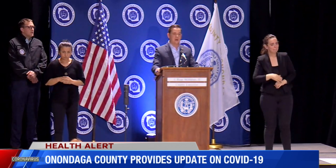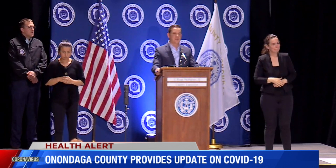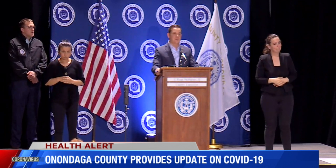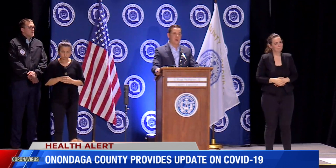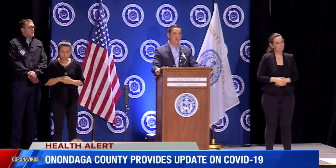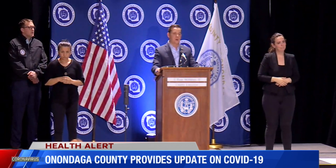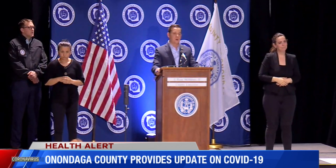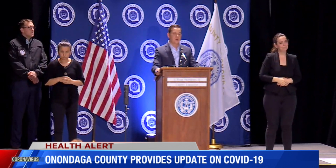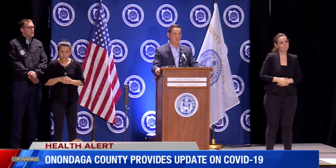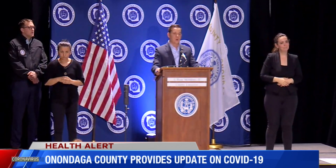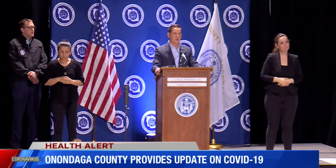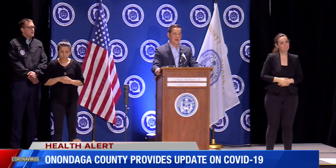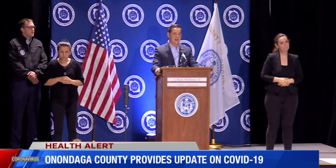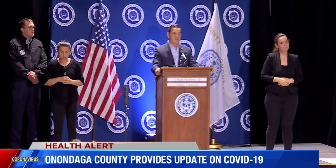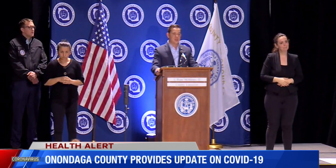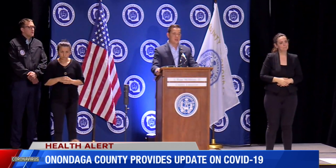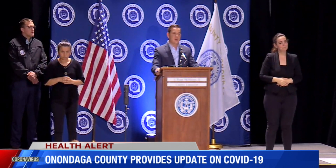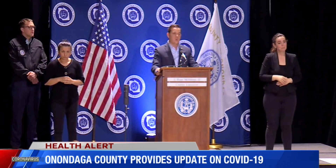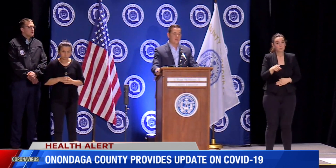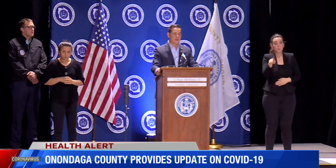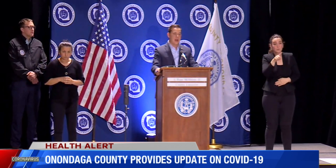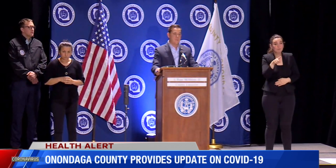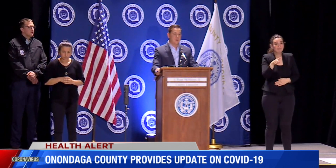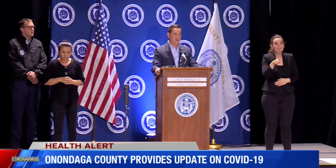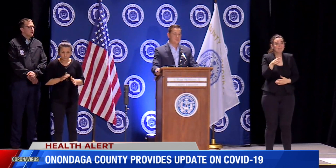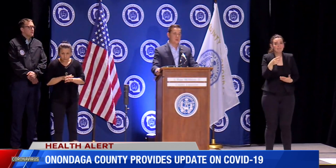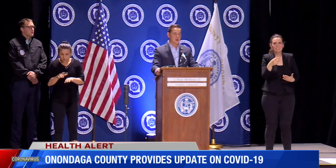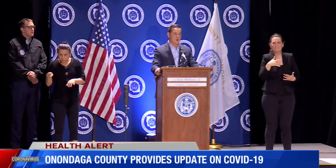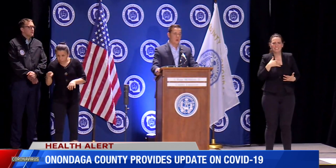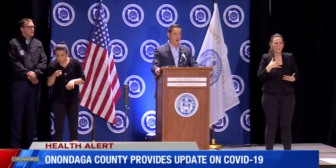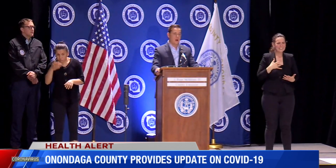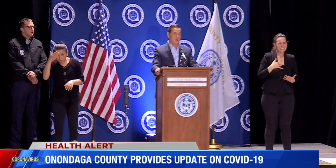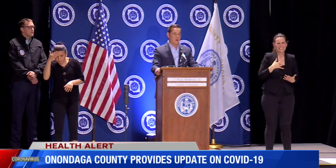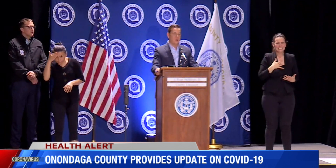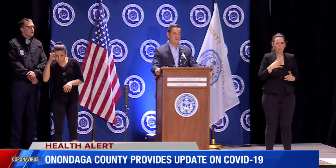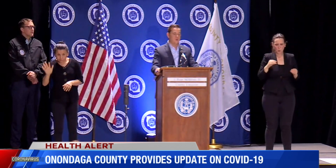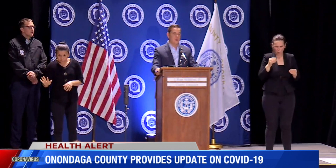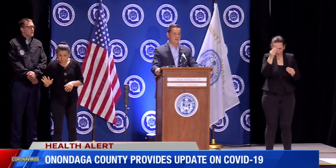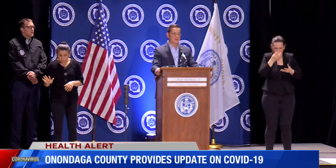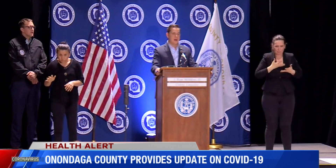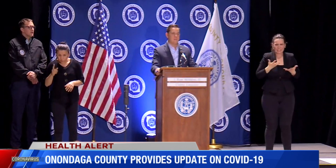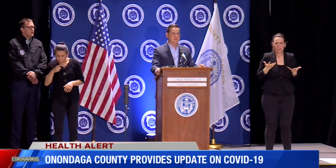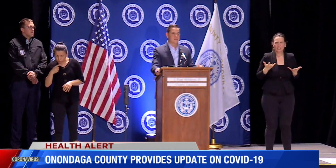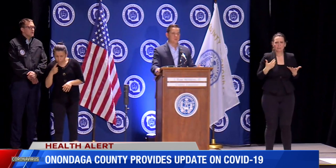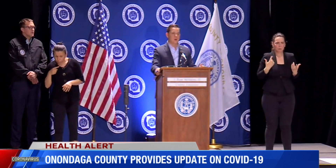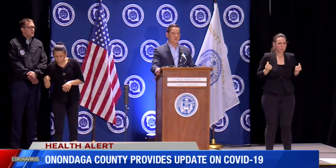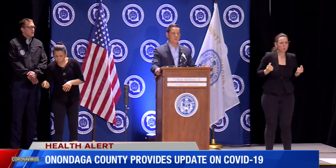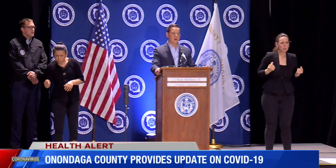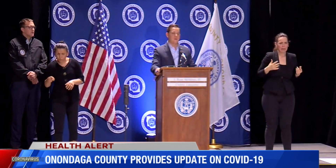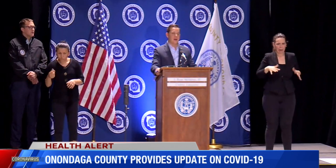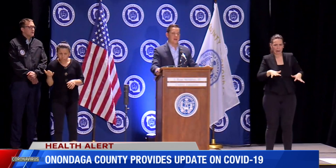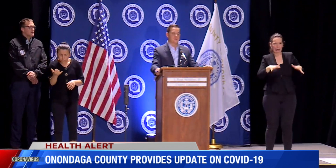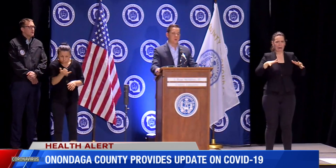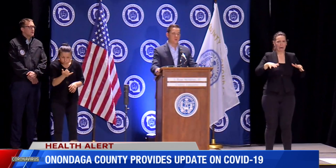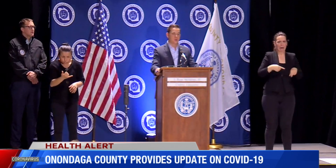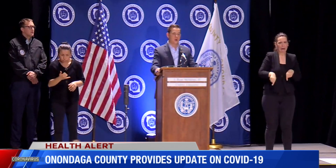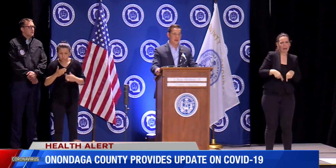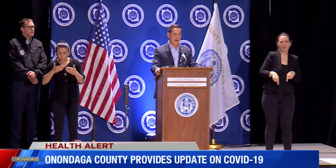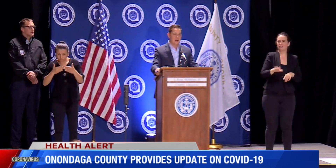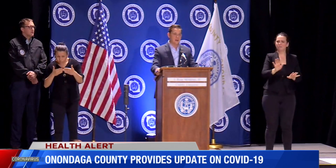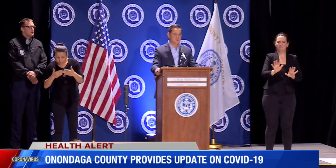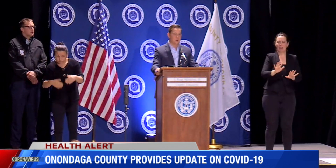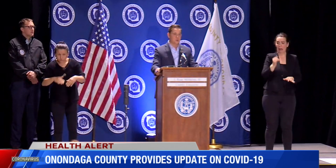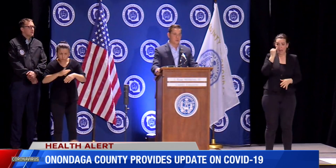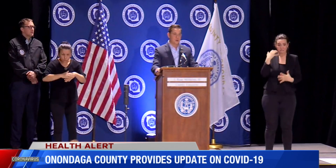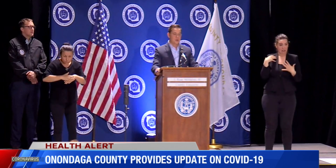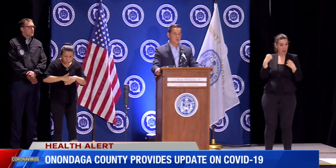to reach out to the public. We're going to educate you on what the gap is, where, if you went to that business, where you may have had exposure or